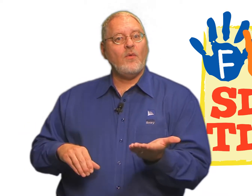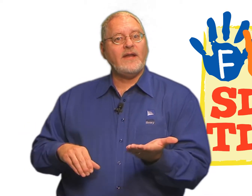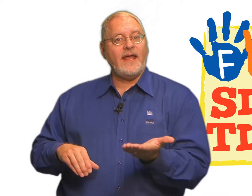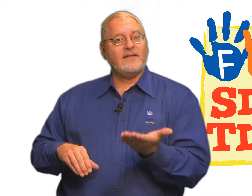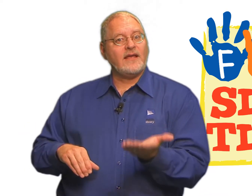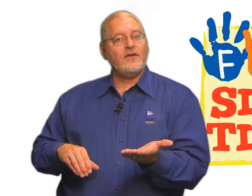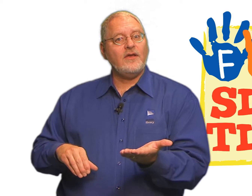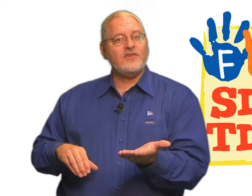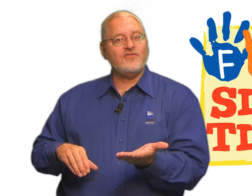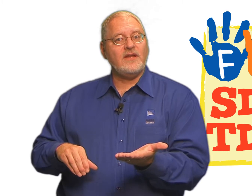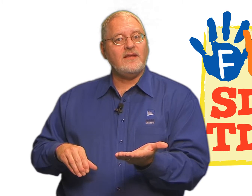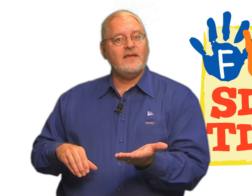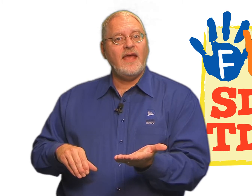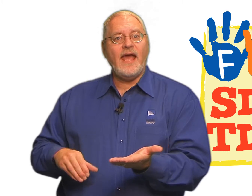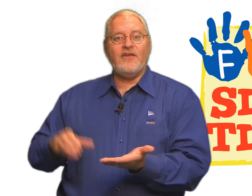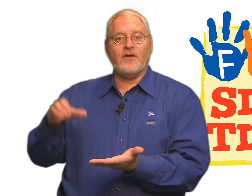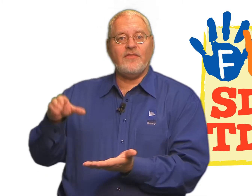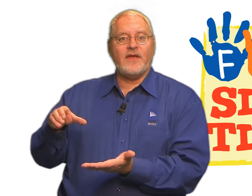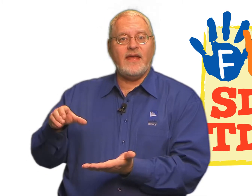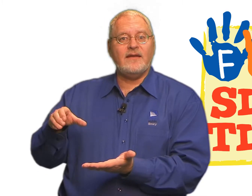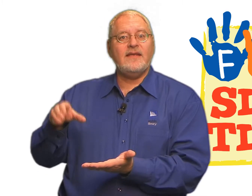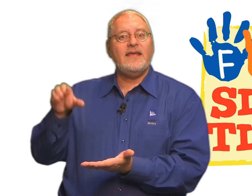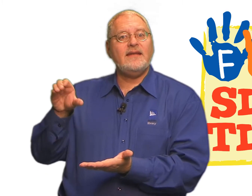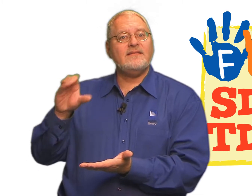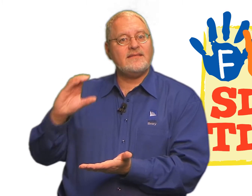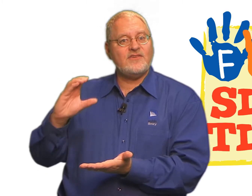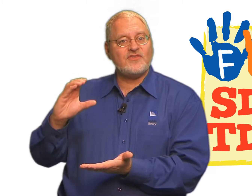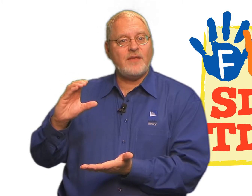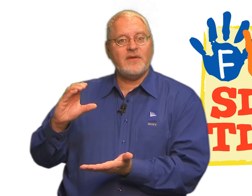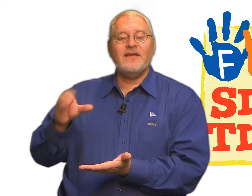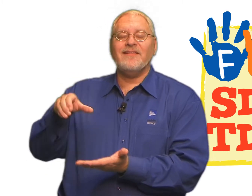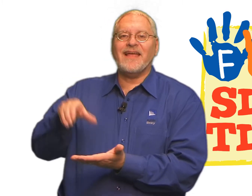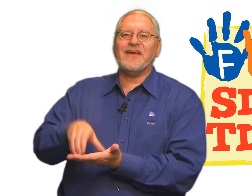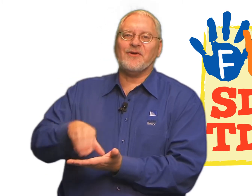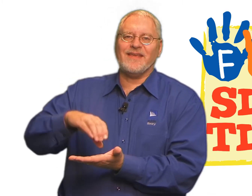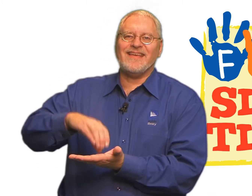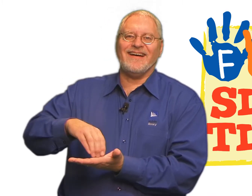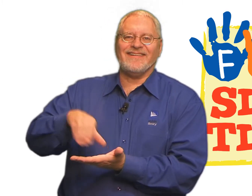one hand like a cookie sheet and your other hand in a C shape, like a cookie cutter.